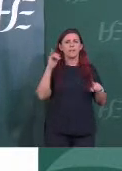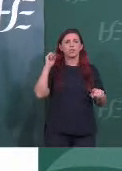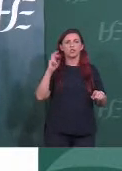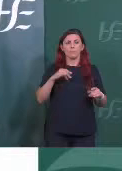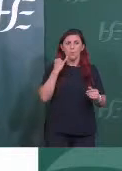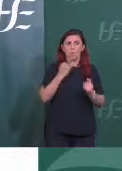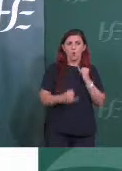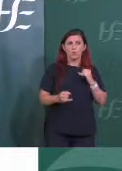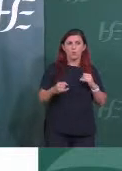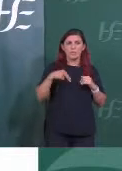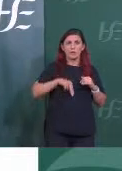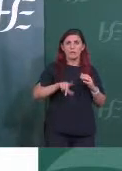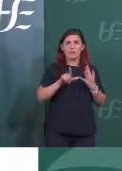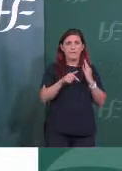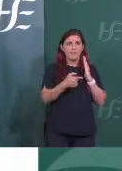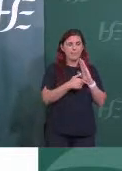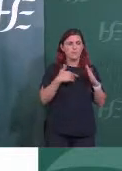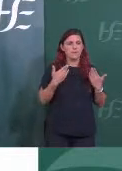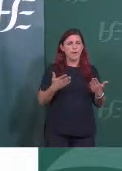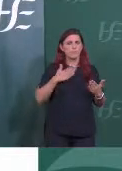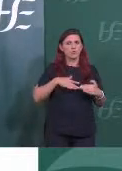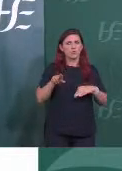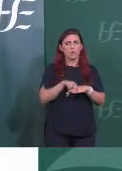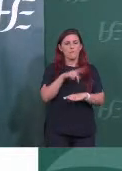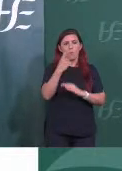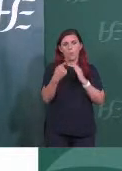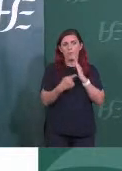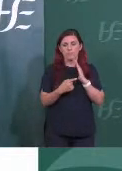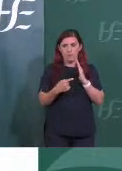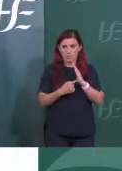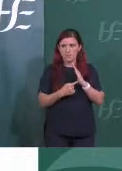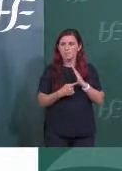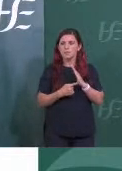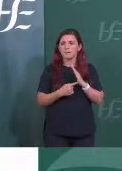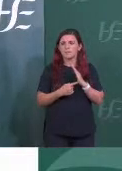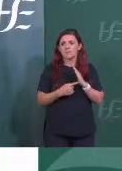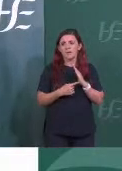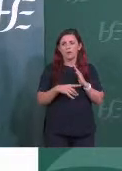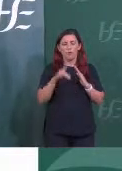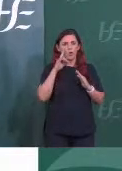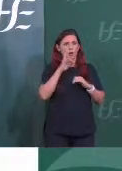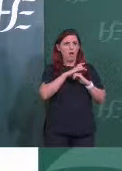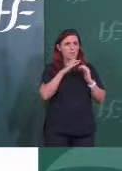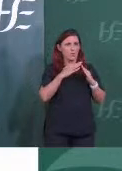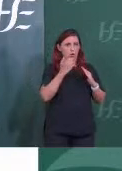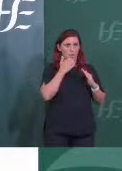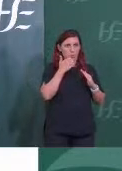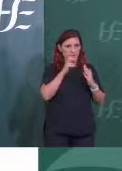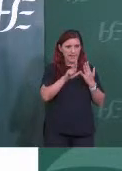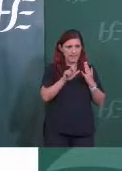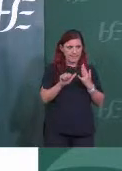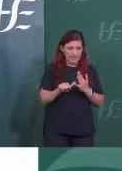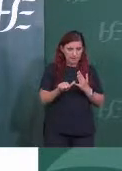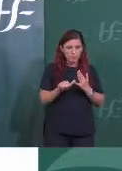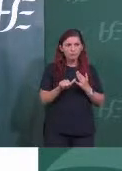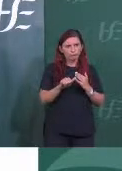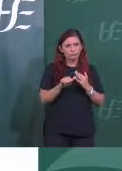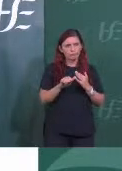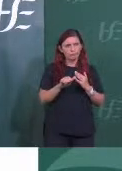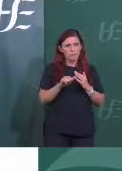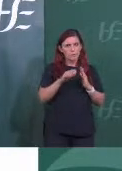almost 7,000 in January, now just over 1,000. Hospital admissions, you've heard, 86. Rising